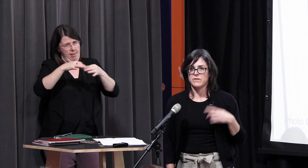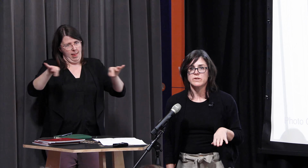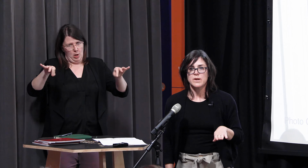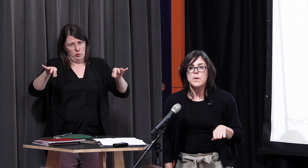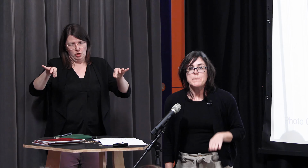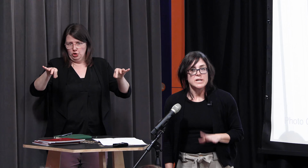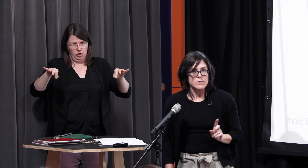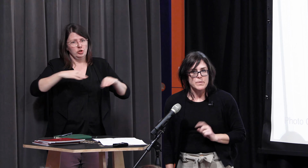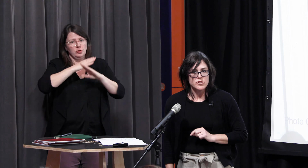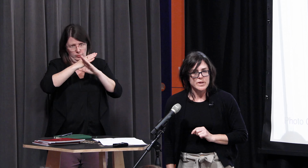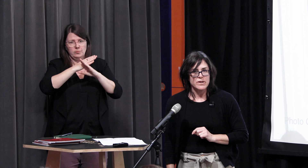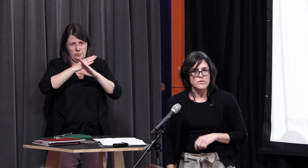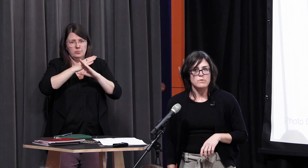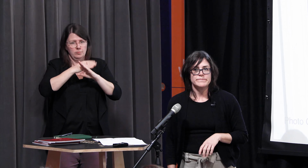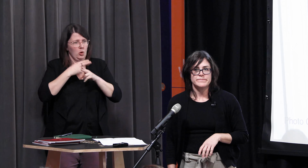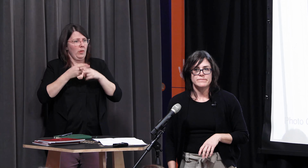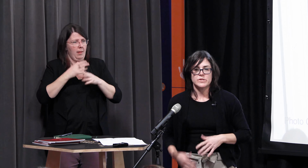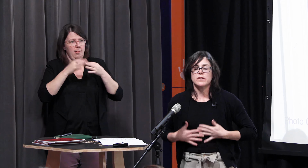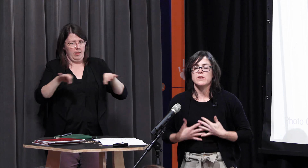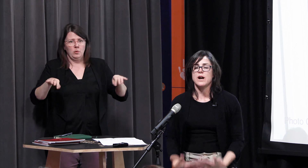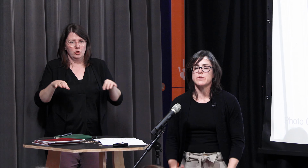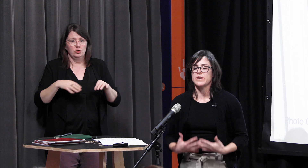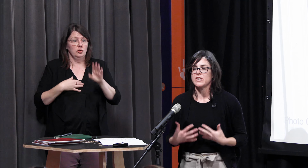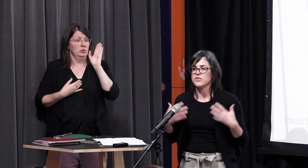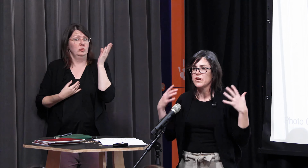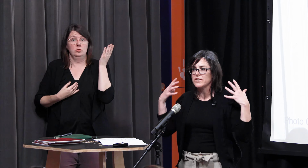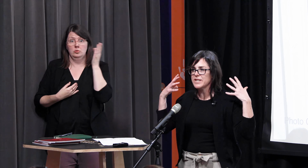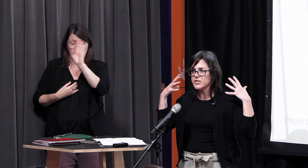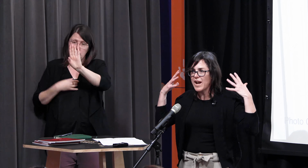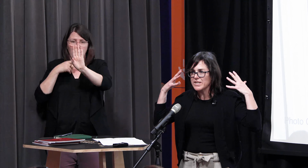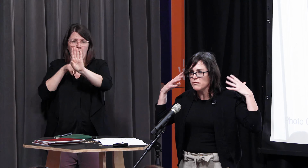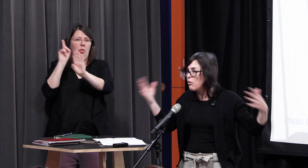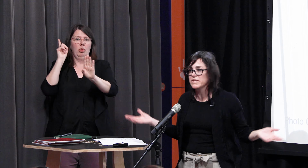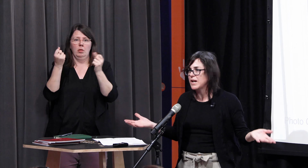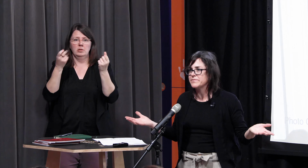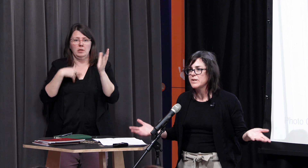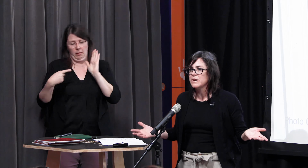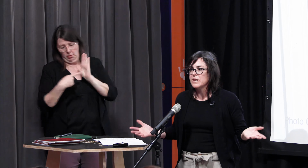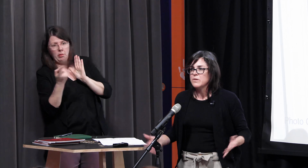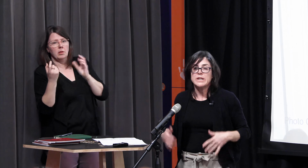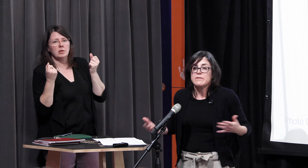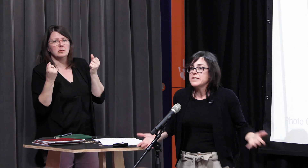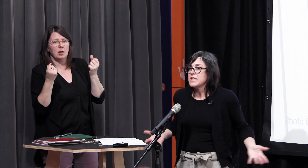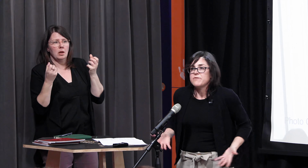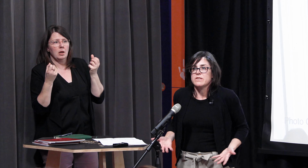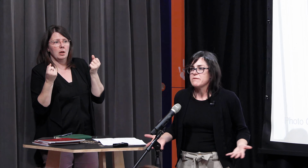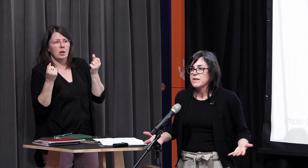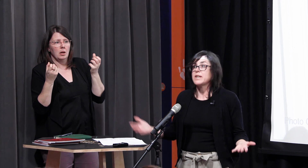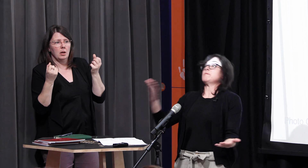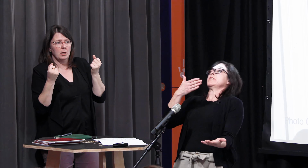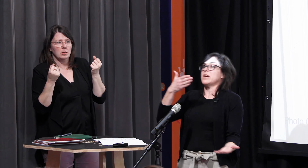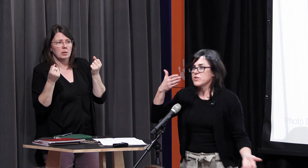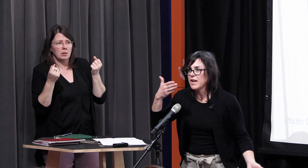opaque. But a communication barrier, no. There's a lot of communications. Our senses are active all the time. We're hearing, seeing,